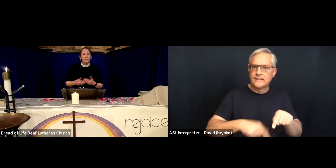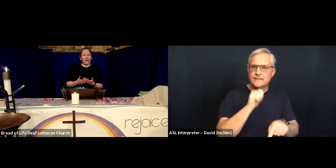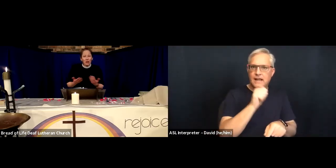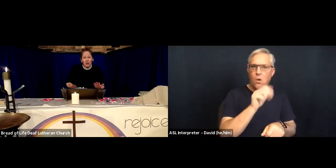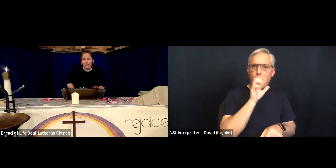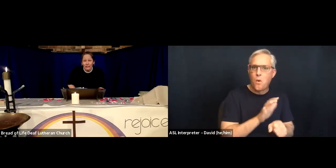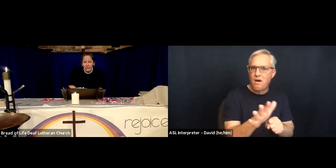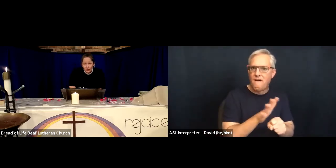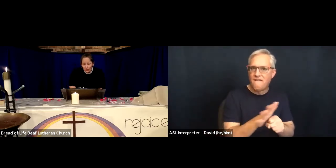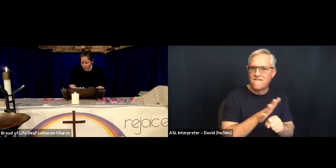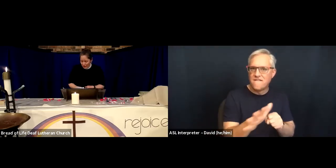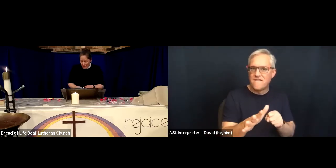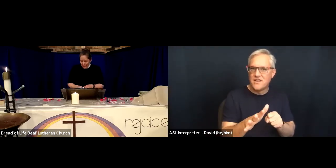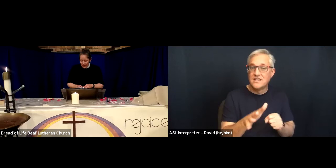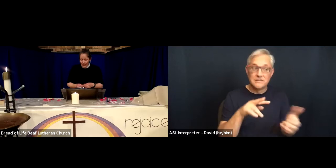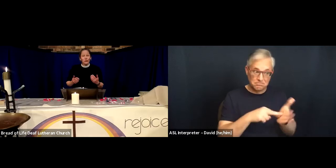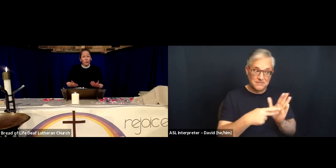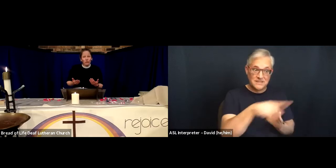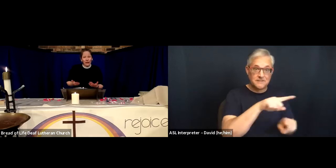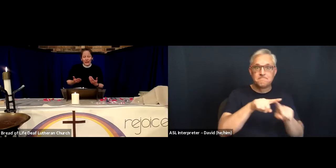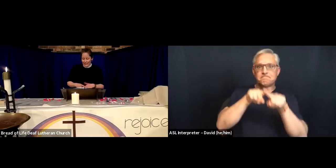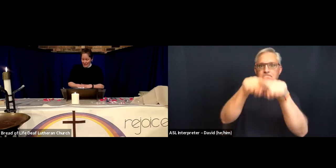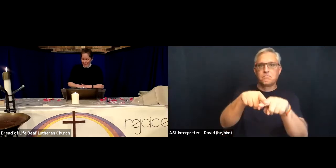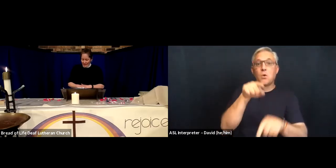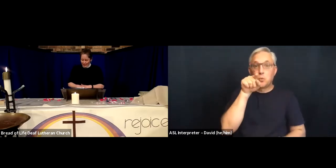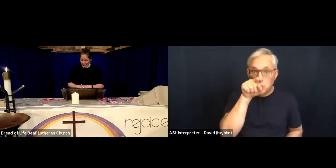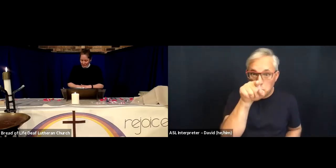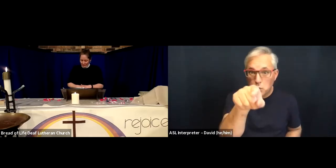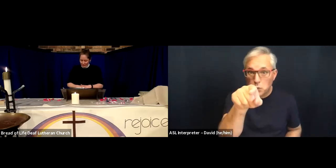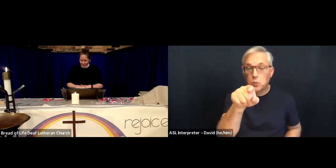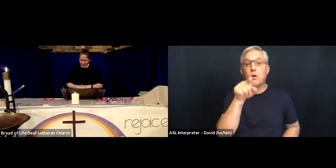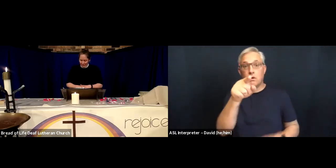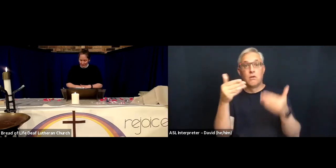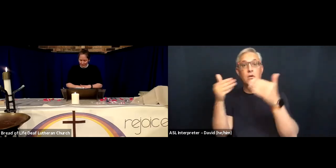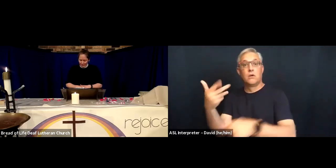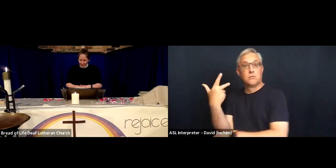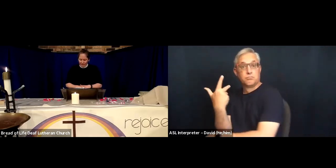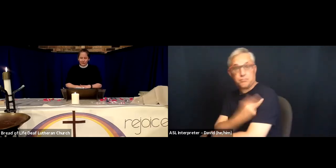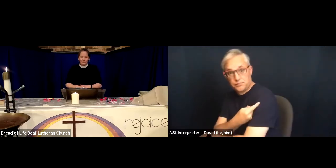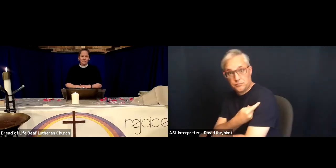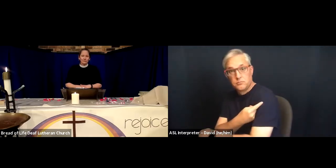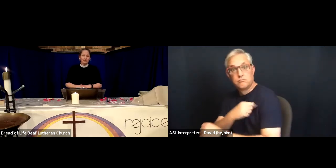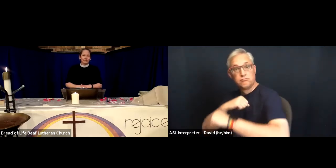So they all need you to get your vaccine.